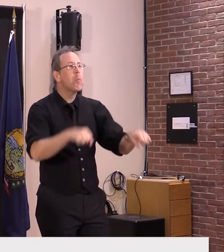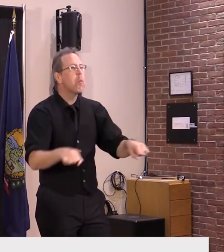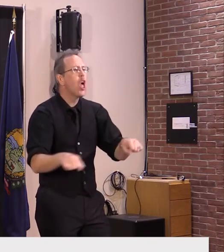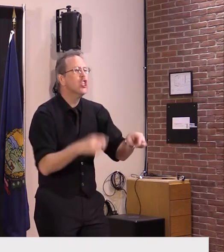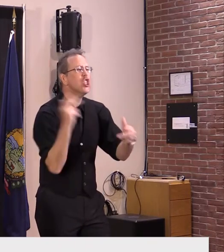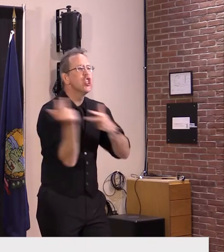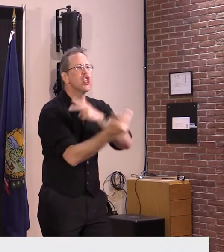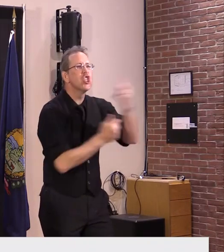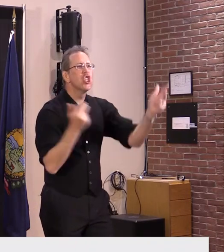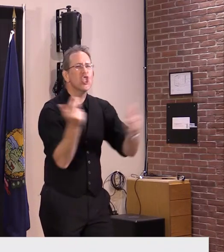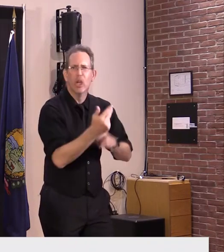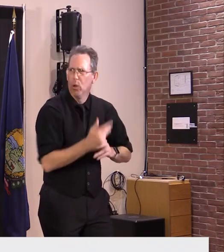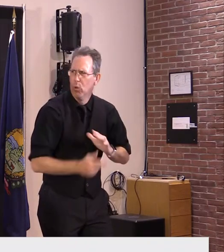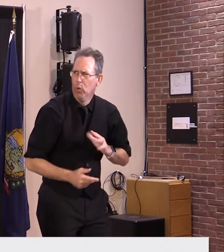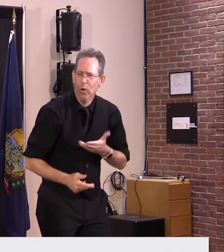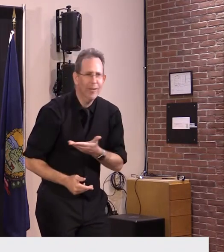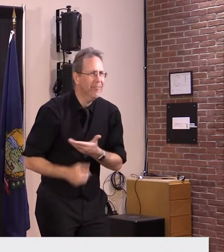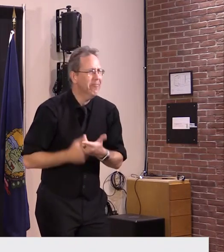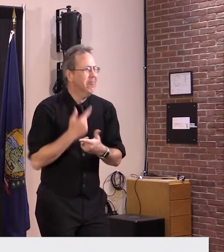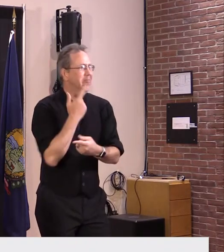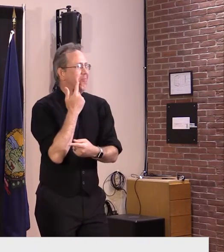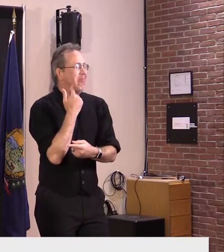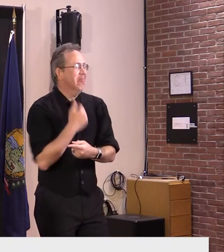If that happens, I'll be a part of it.